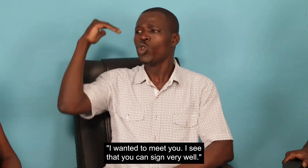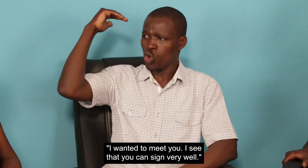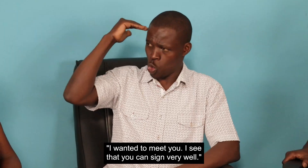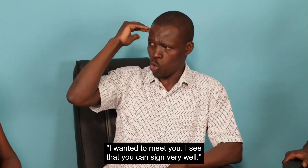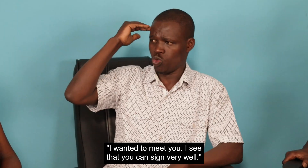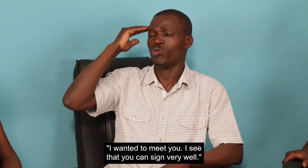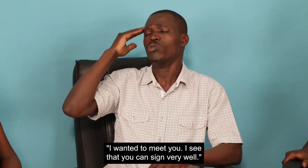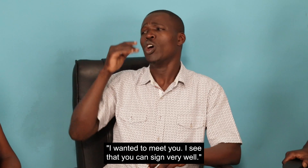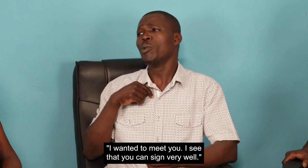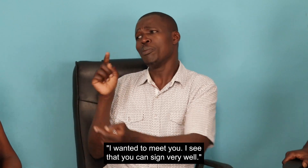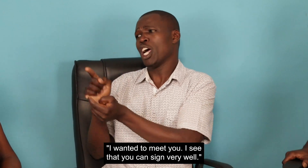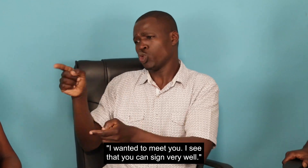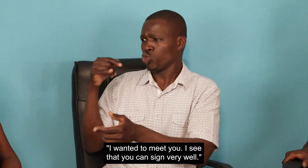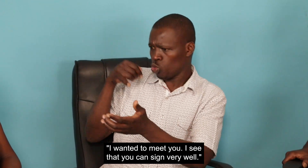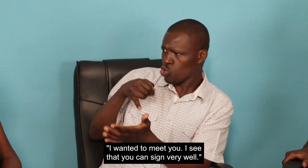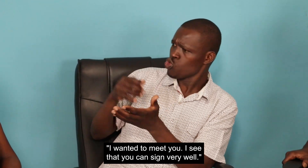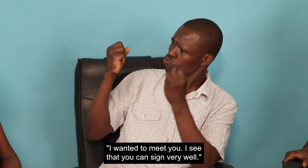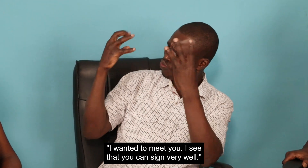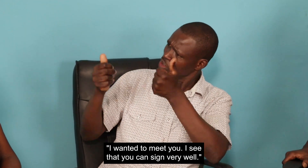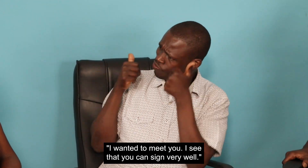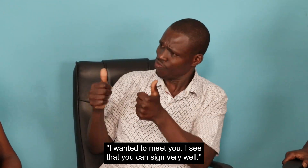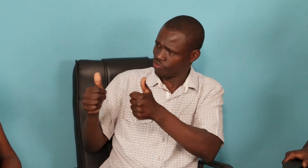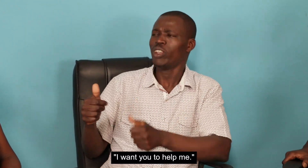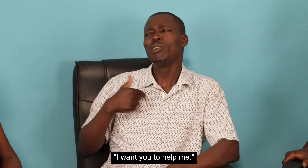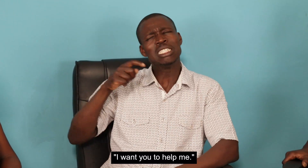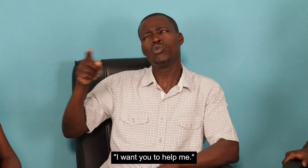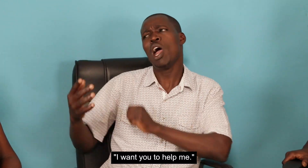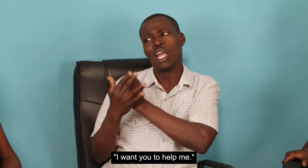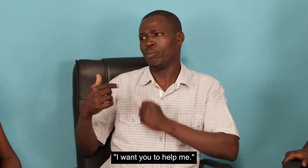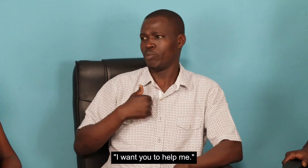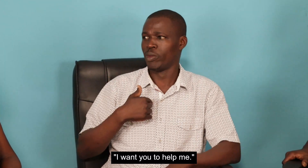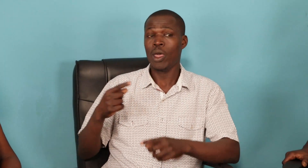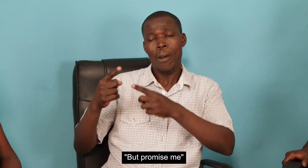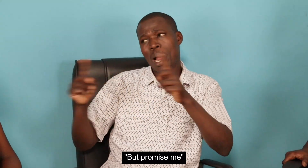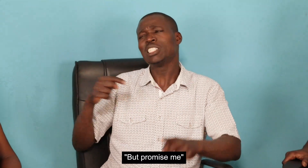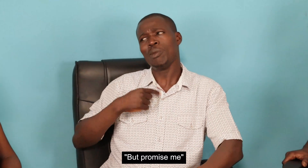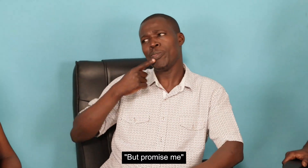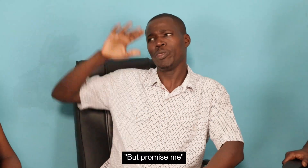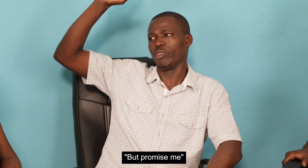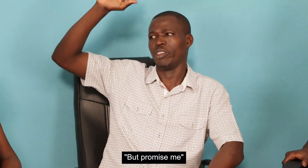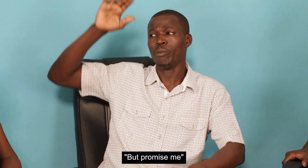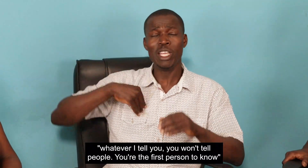and to mentor people and to counsel people, let us meet with you. You know you are a sign language